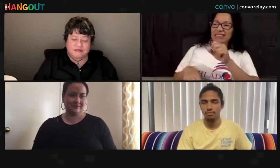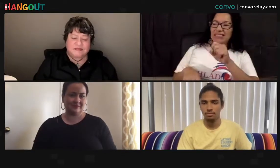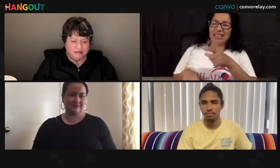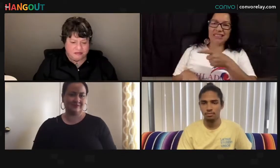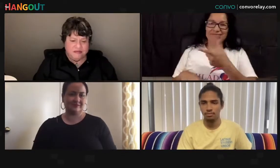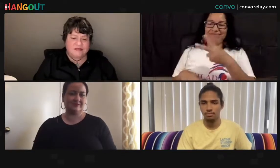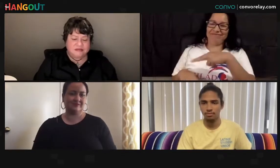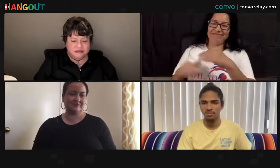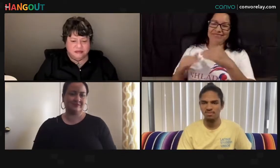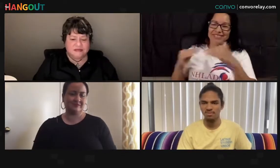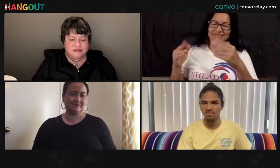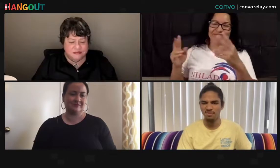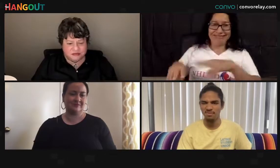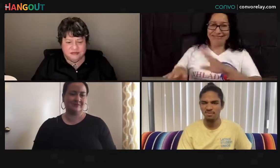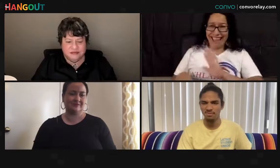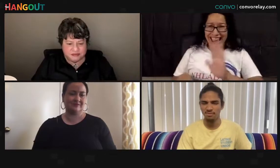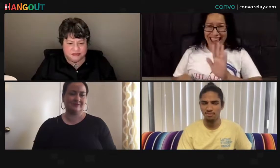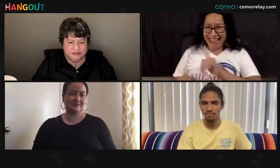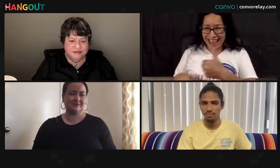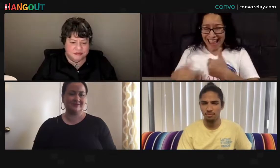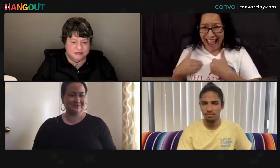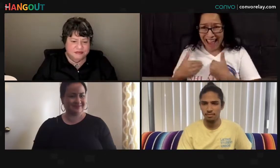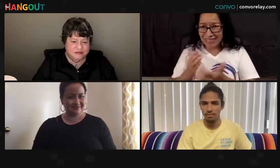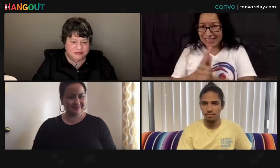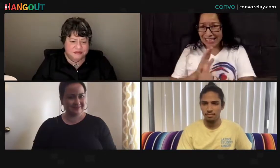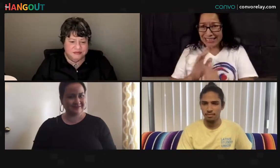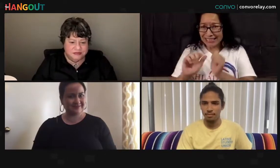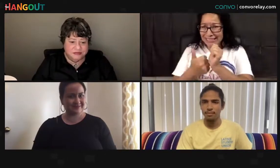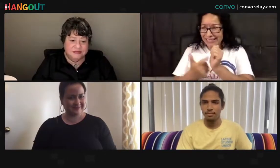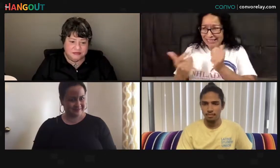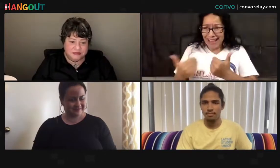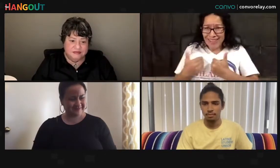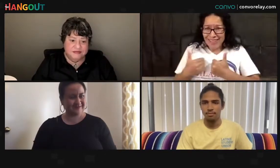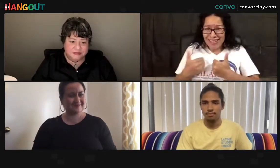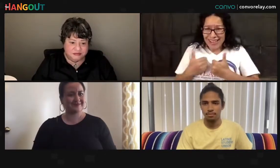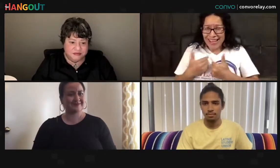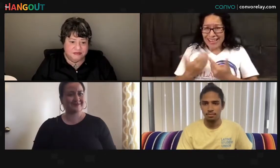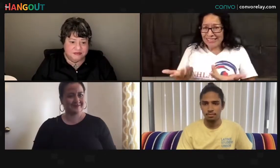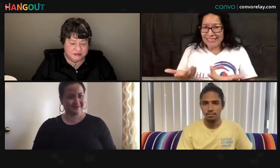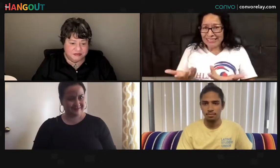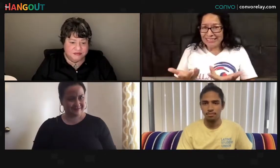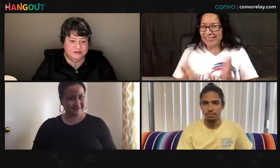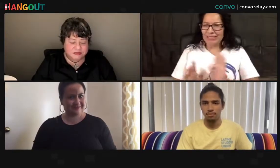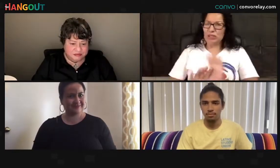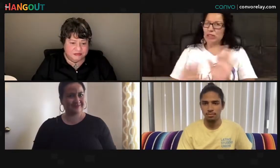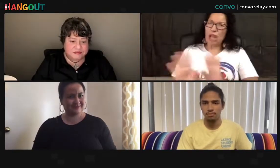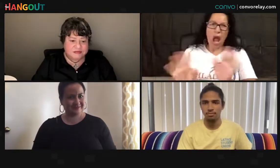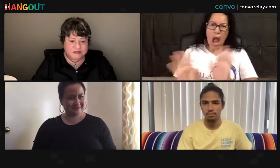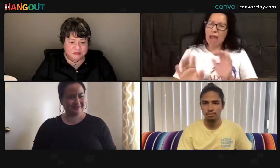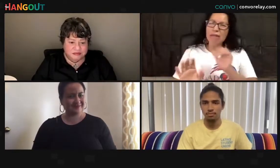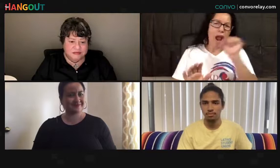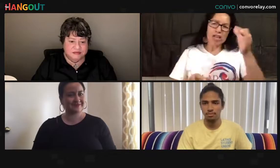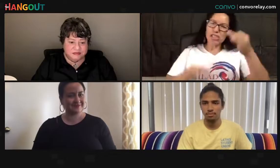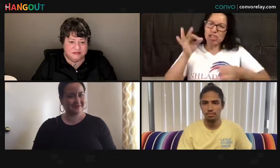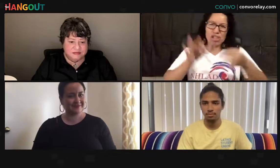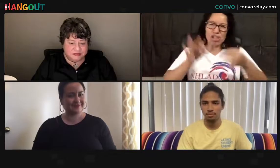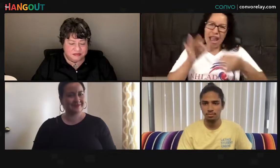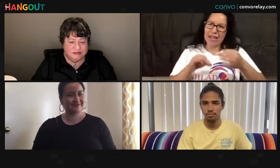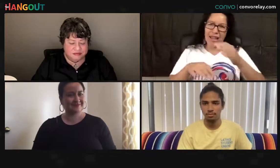Sign Language and they're really looked down upon because of that. But the fact is, they already have their native language that they're very skilled in.